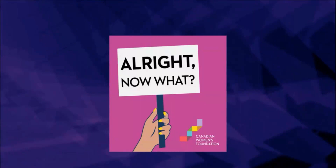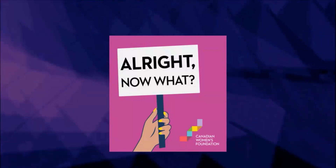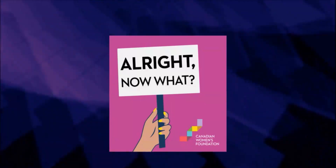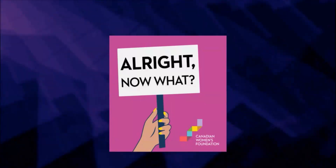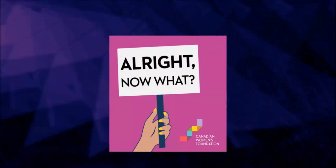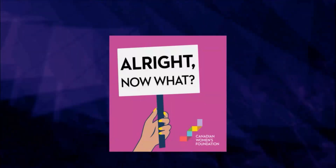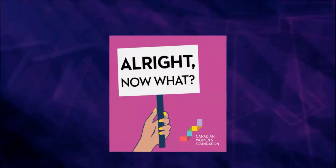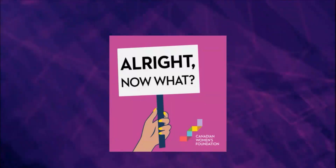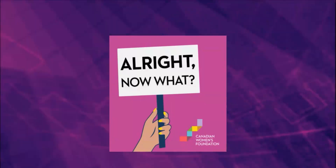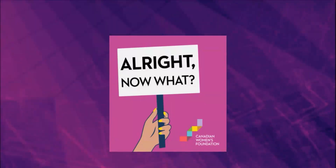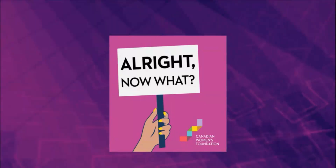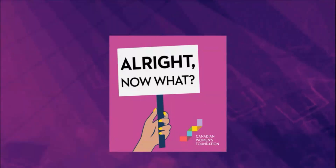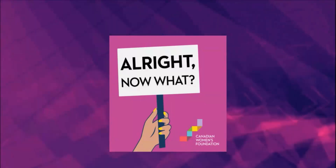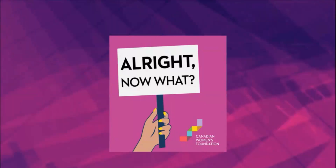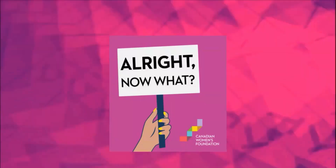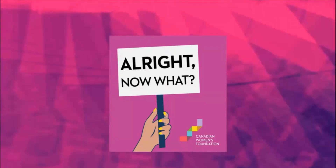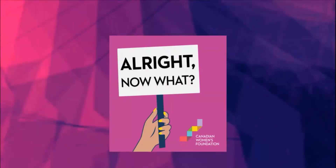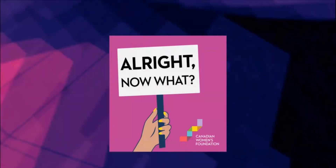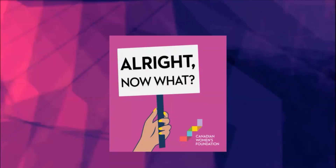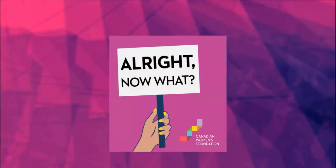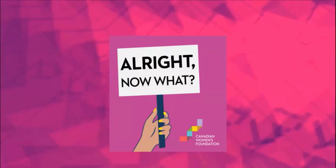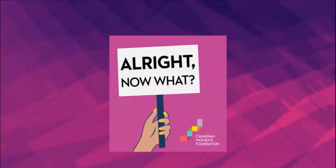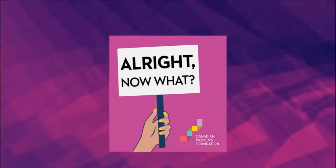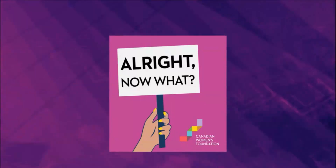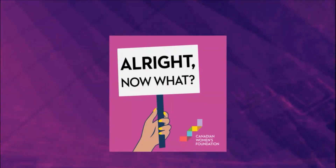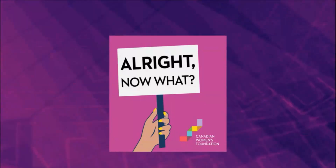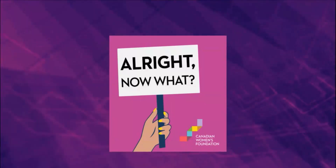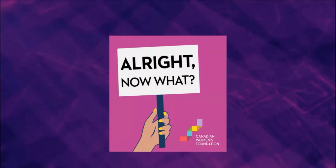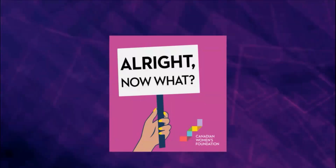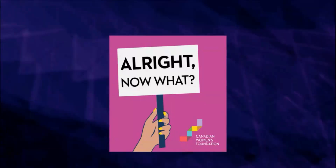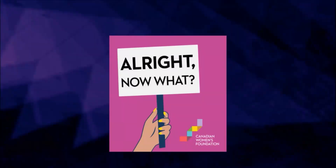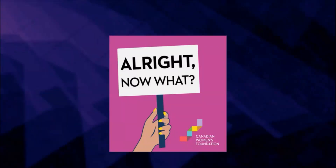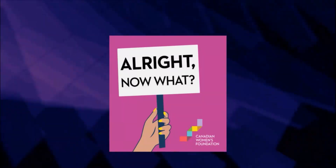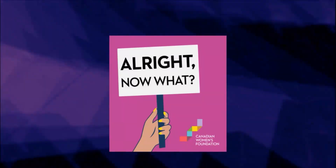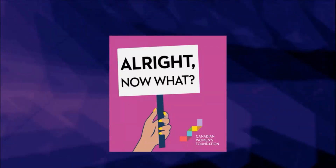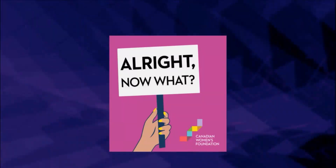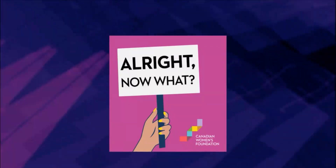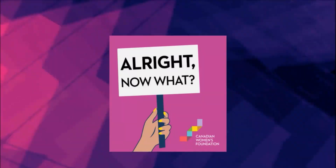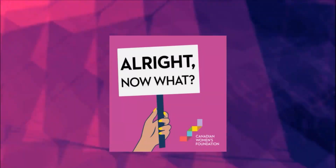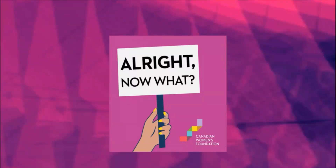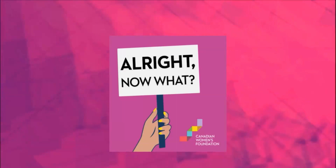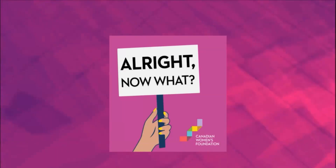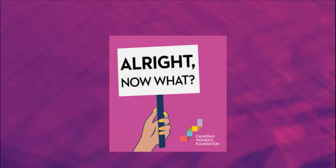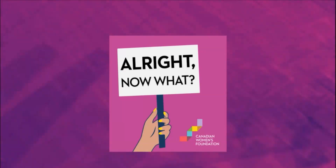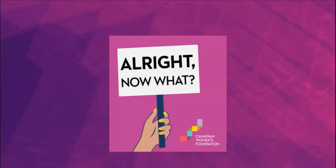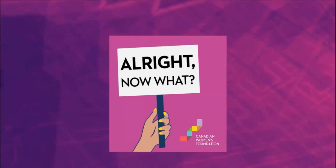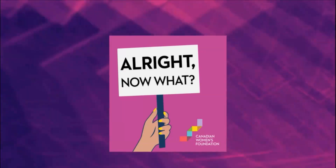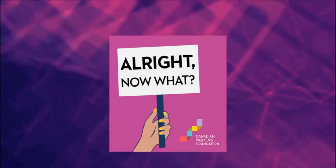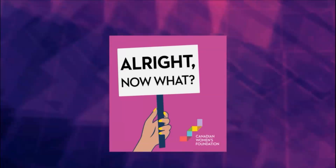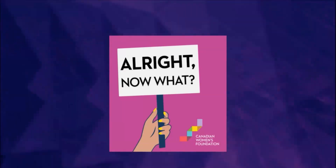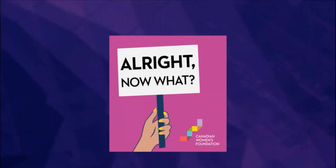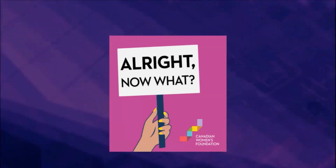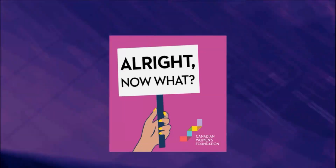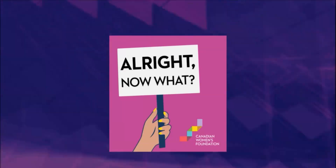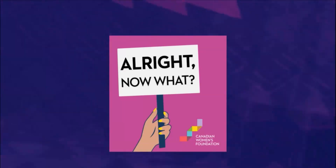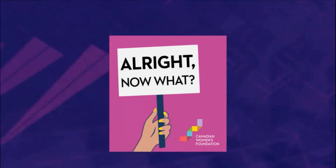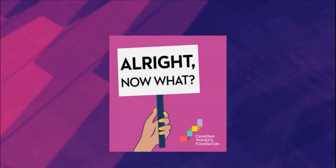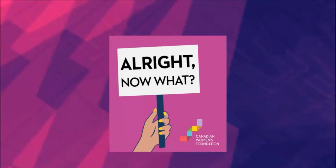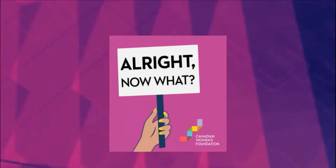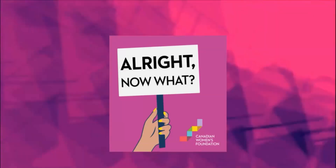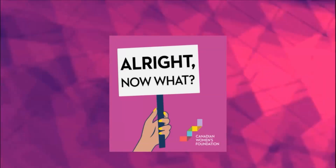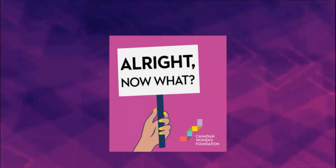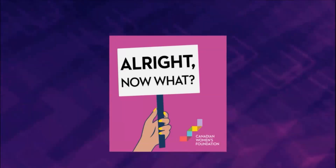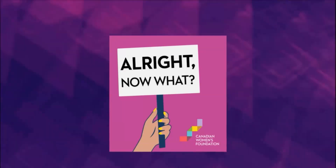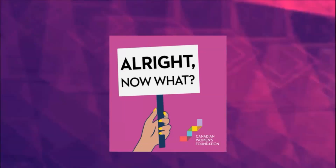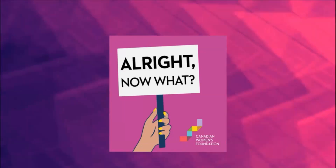there is, for example, Bumble, which is, I think that the woman has to be the one writing first, but still, I mean, it's